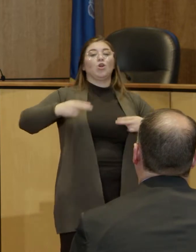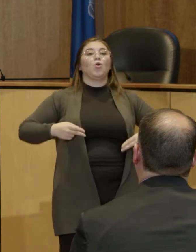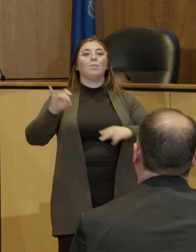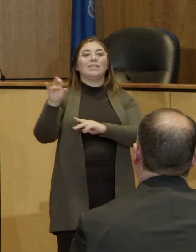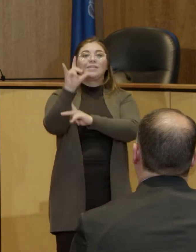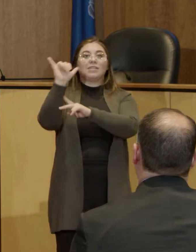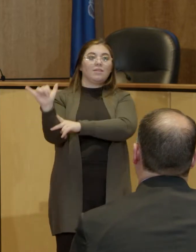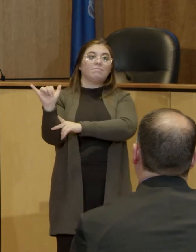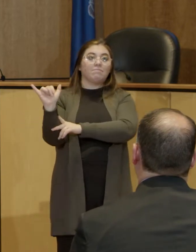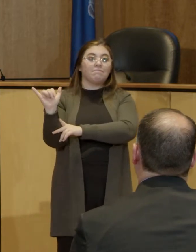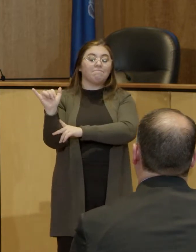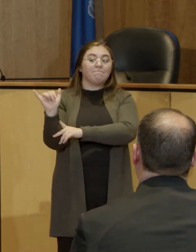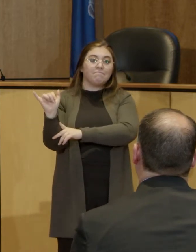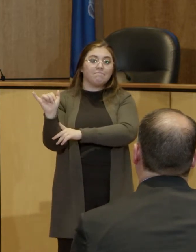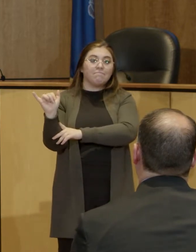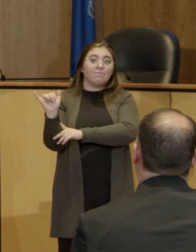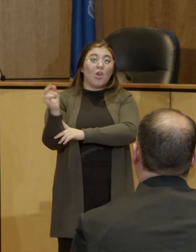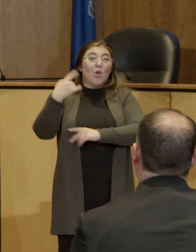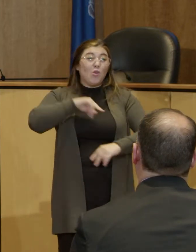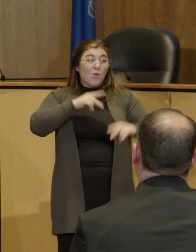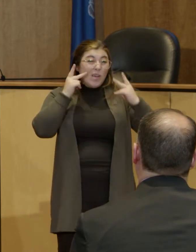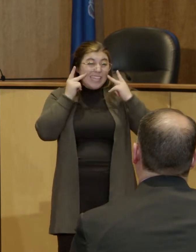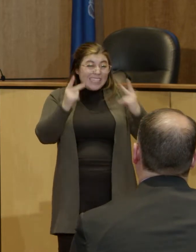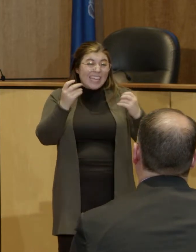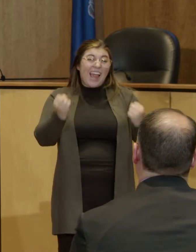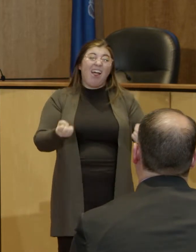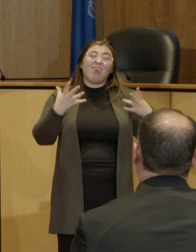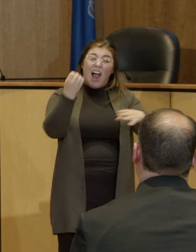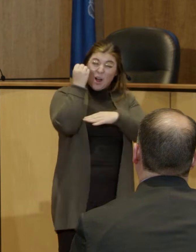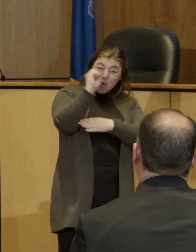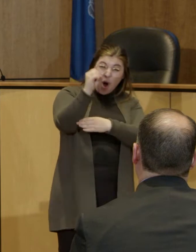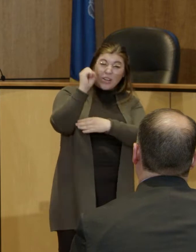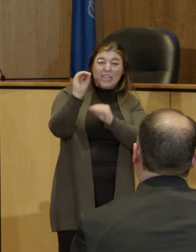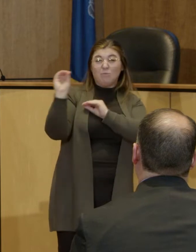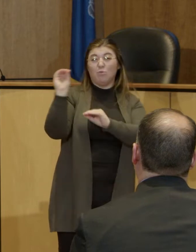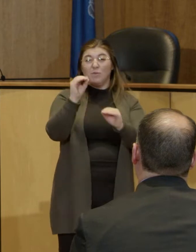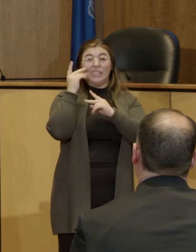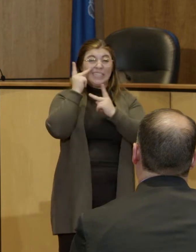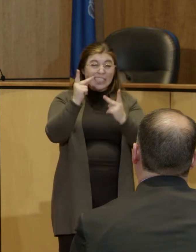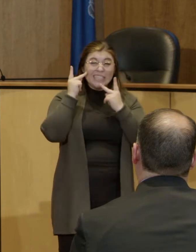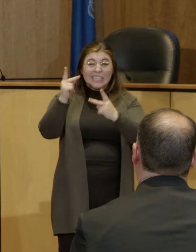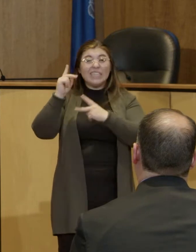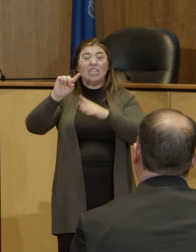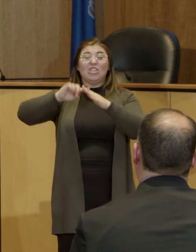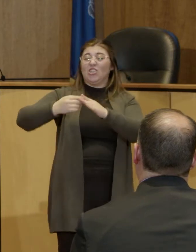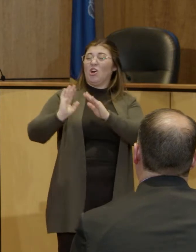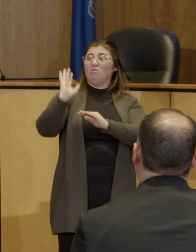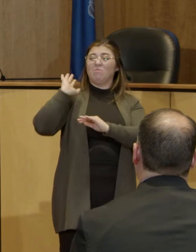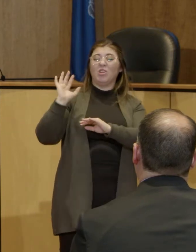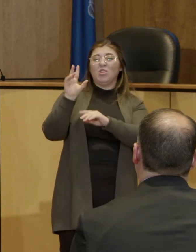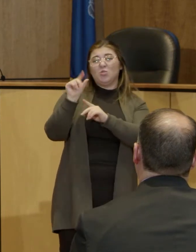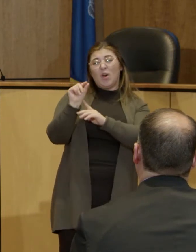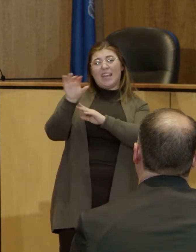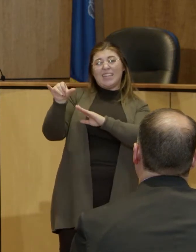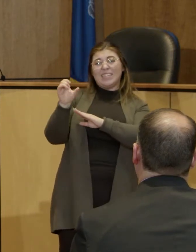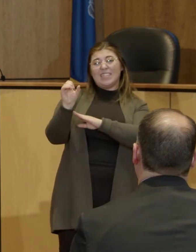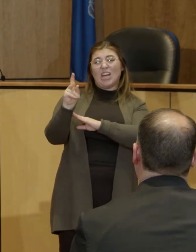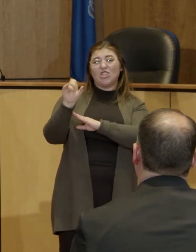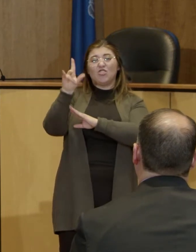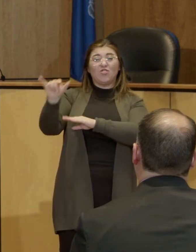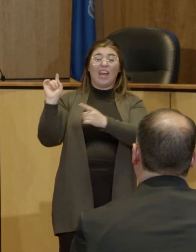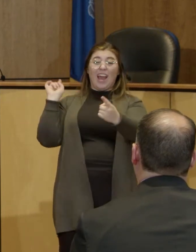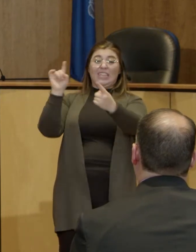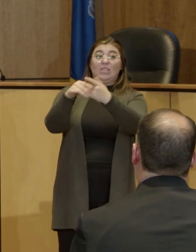dignity. You see in a lot of protest movements, starting in the middle of the 20th century